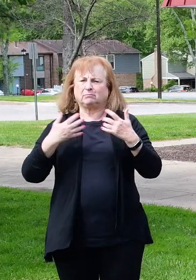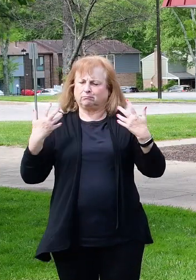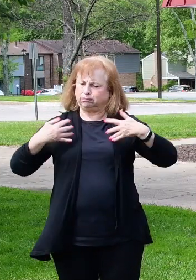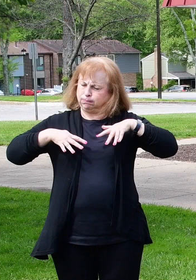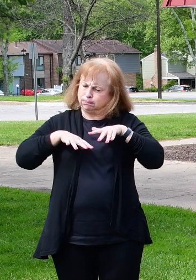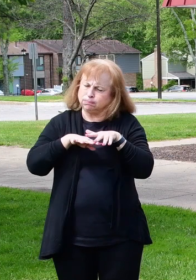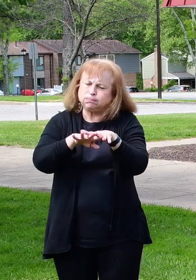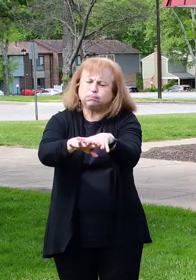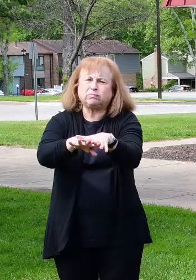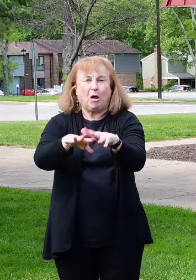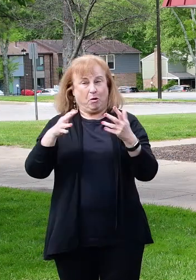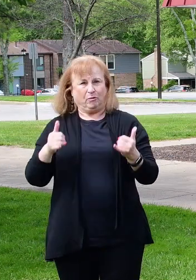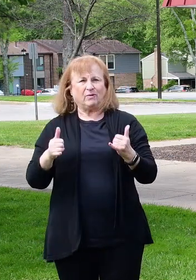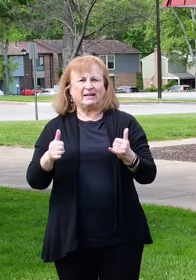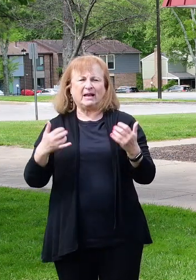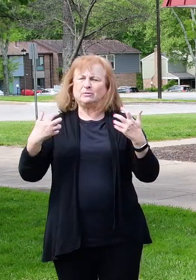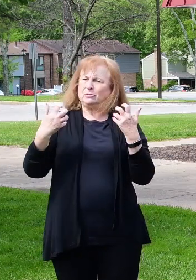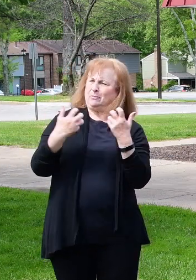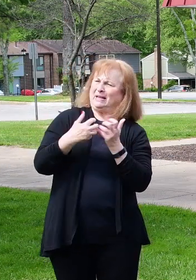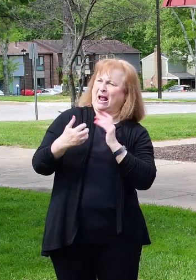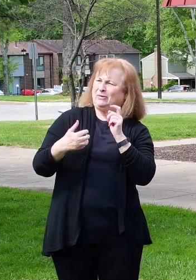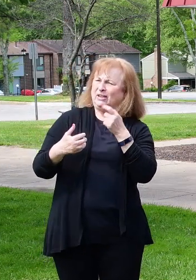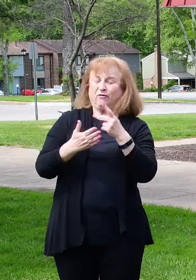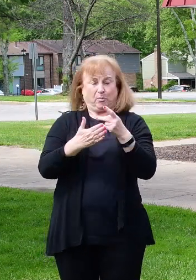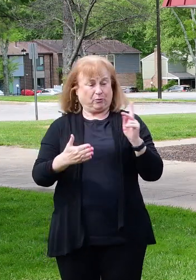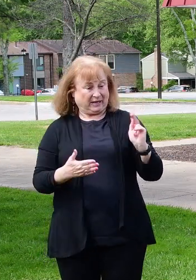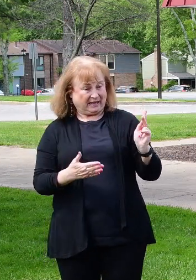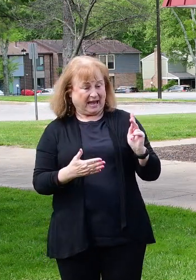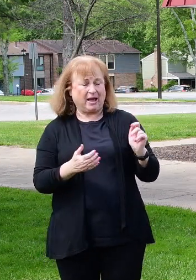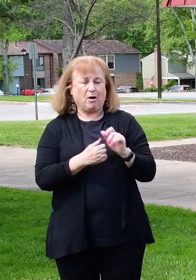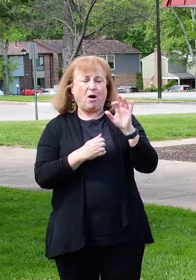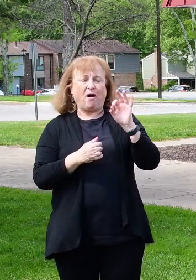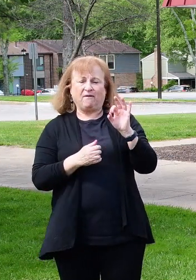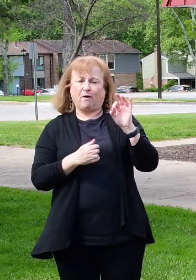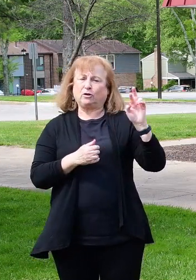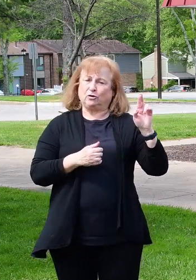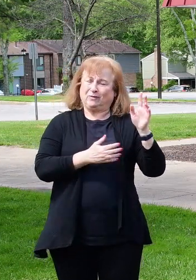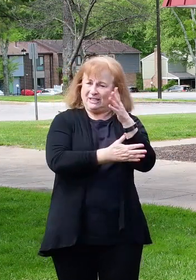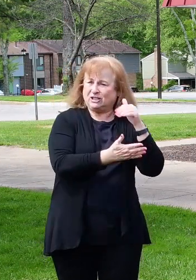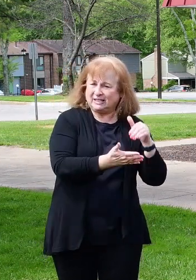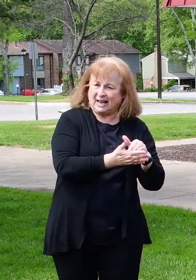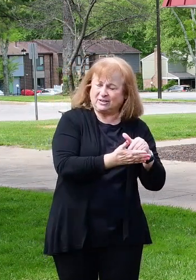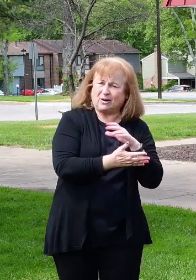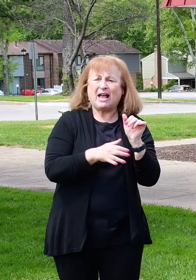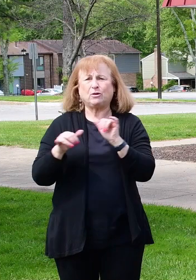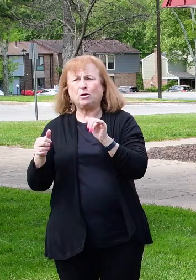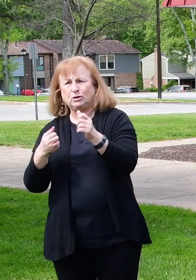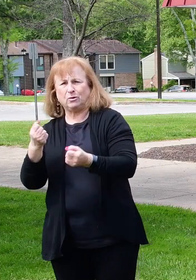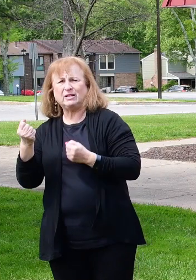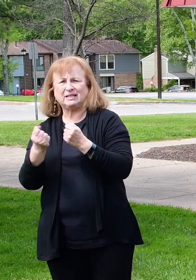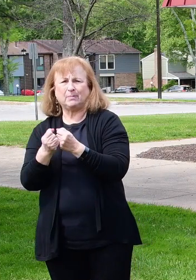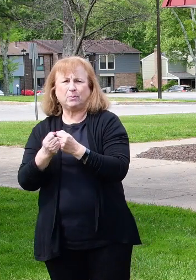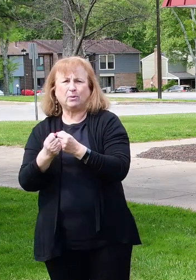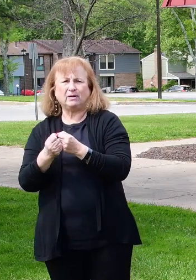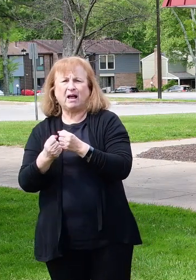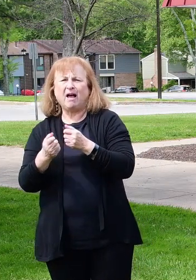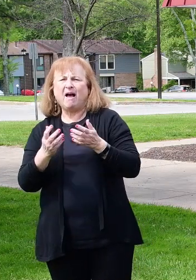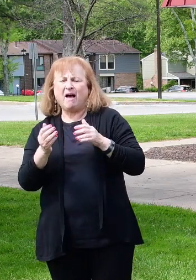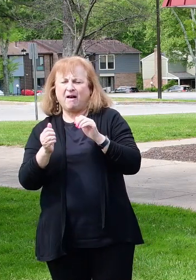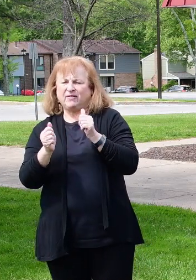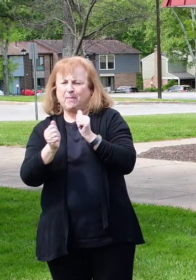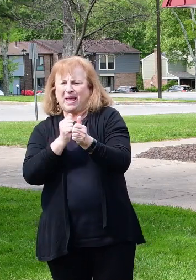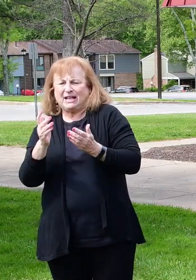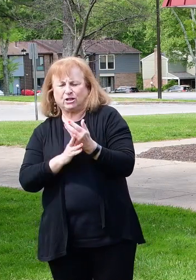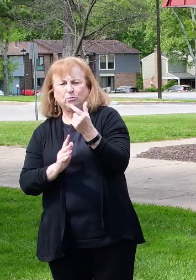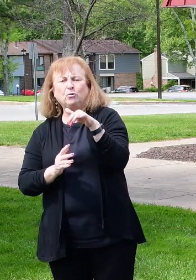tandem right now to meet our needs for pre-K with the Faulkner Ridge Center, and also the support of the pass-through grant that